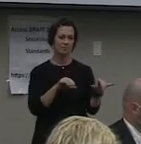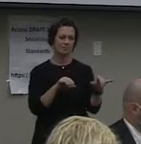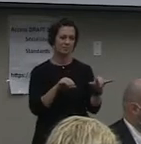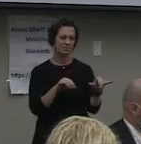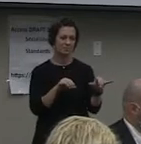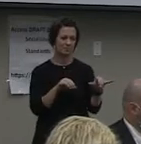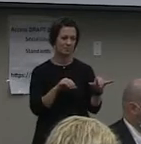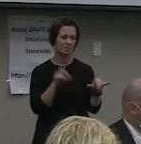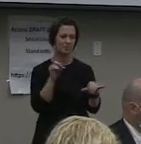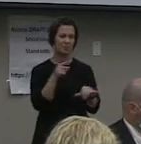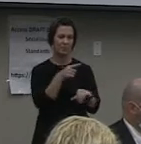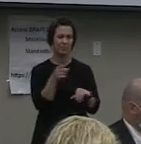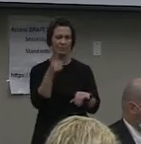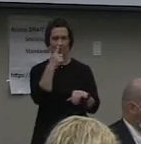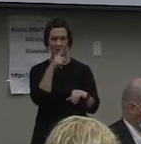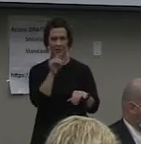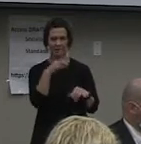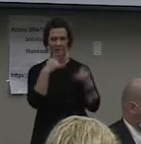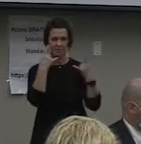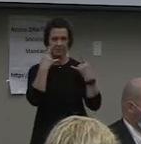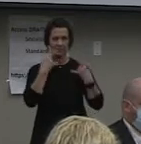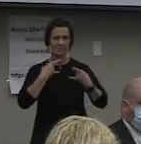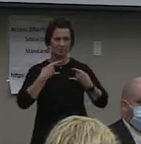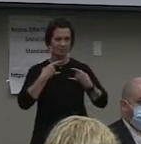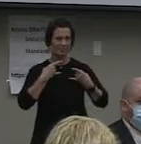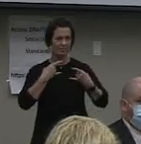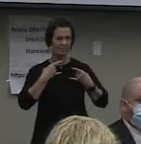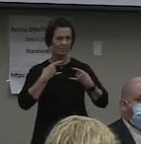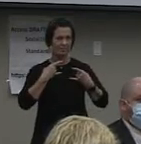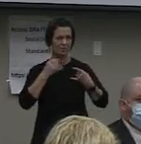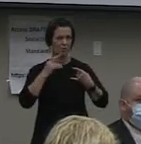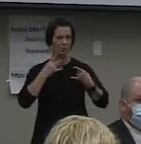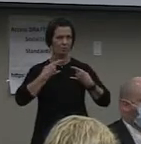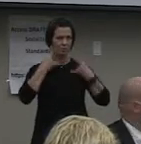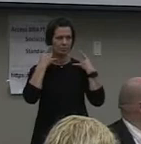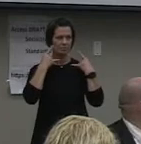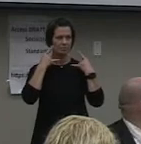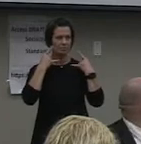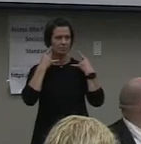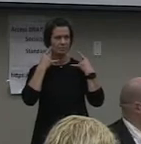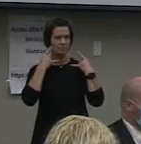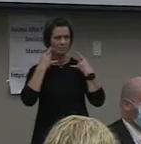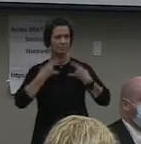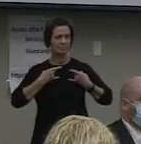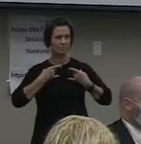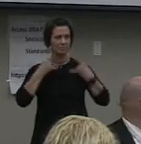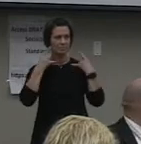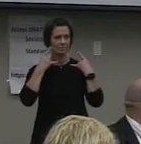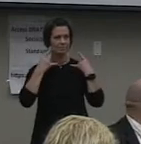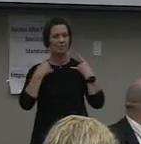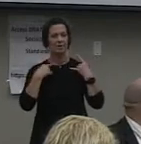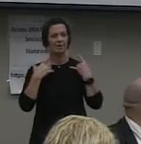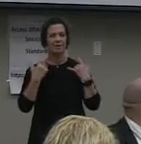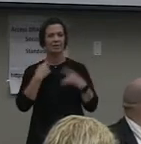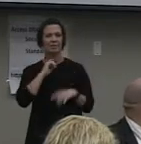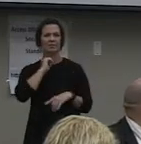Would you mind if I take this down? I know that we have a gal that is in the other room, or do I need to leave it up while I'm speaking? I'll just speak really loud.